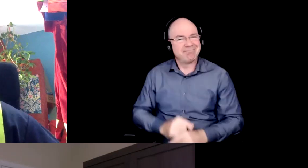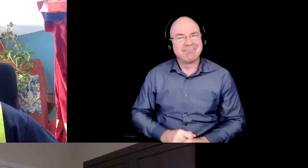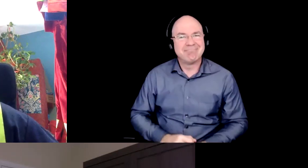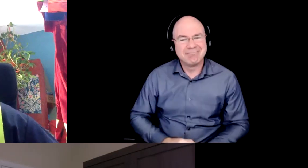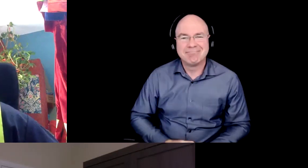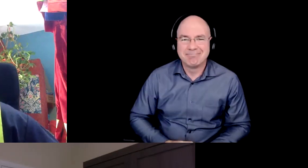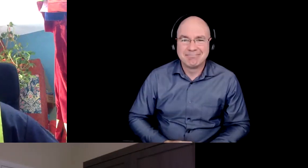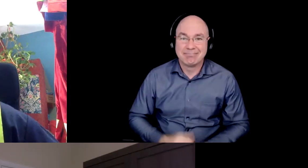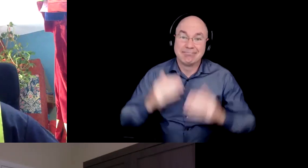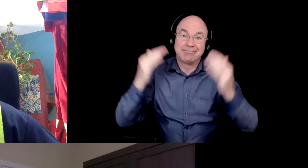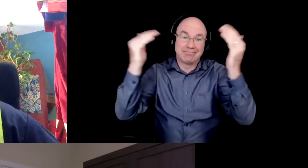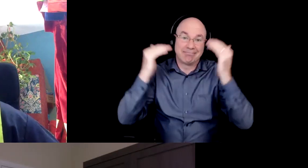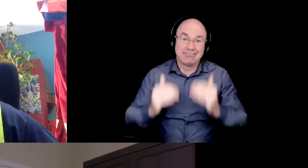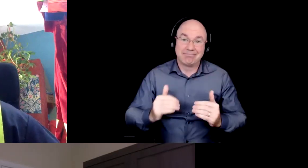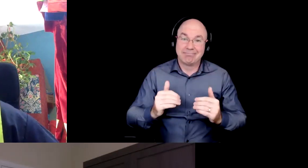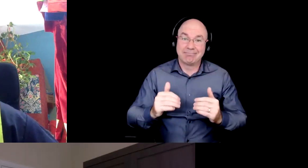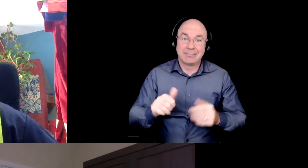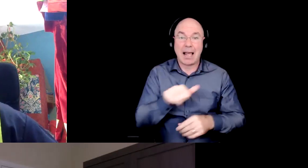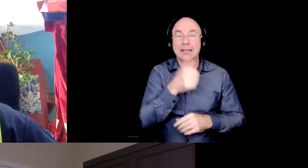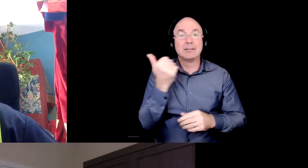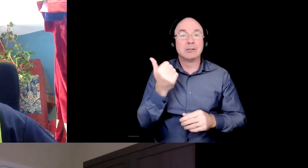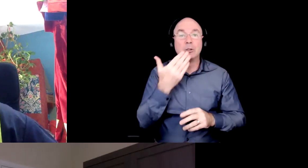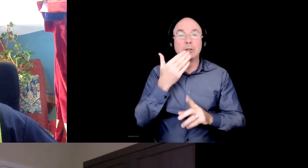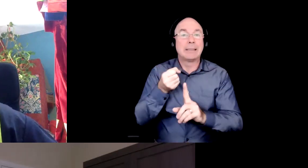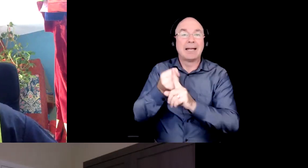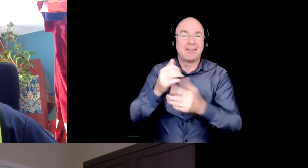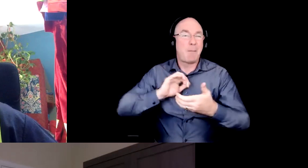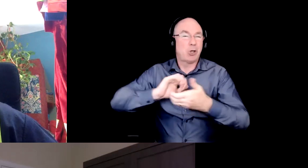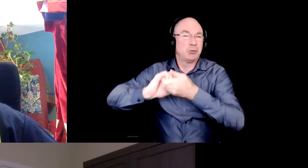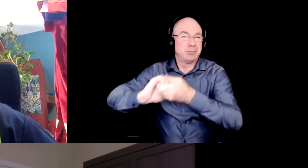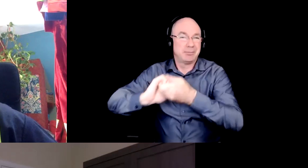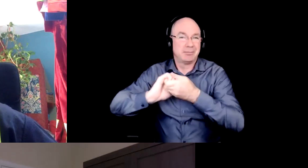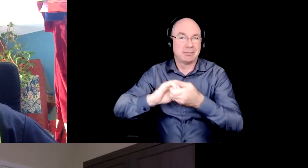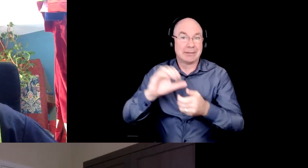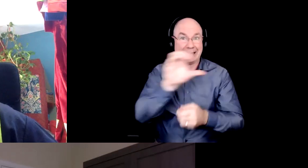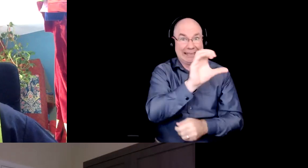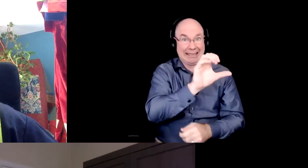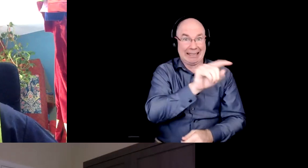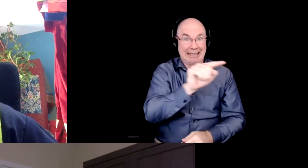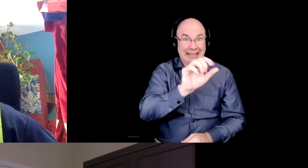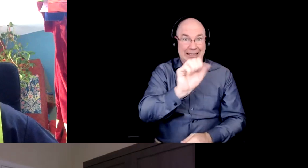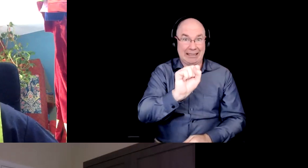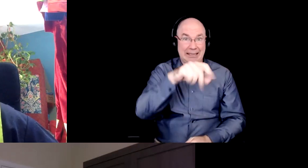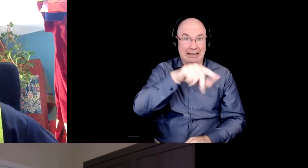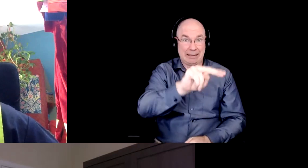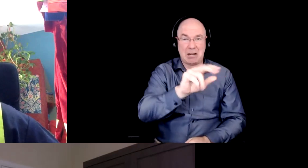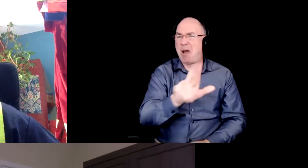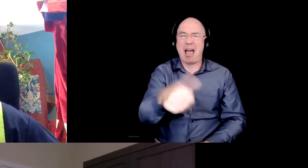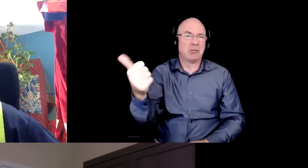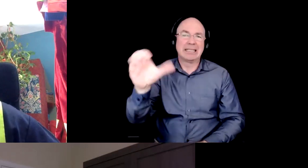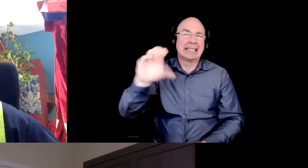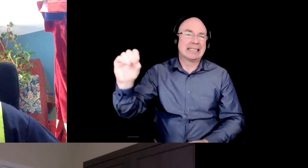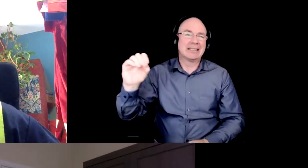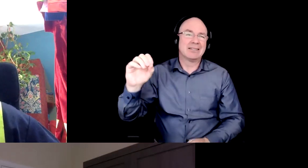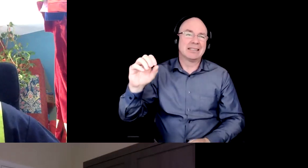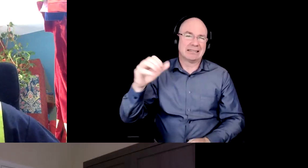And then another impact of the partnership from C-SPAN's side, or from any of the other Canadian